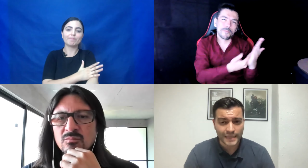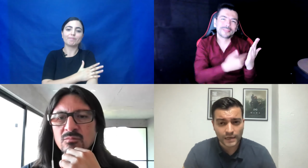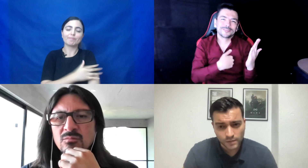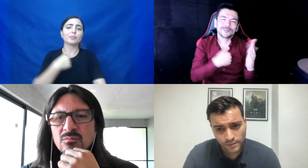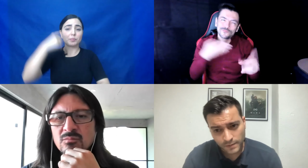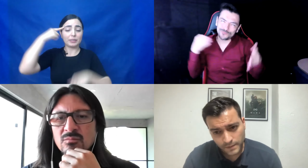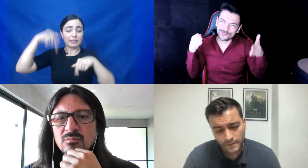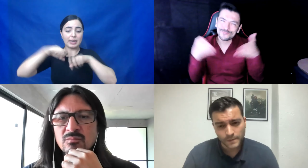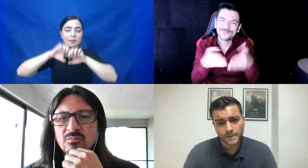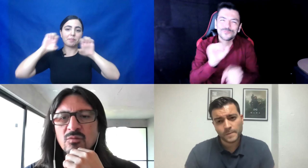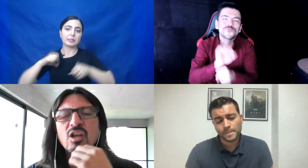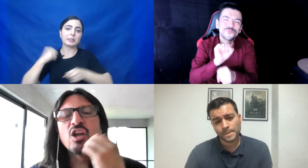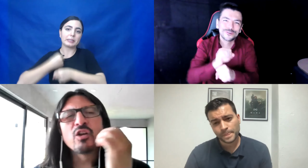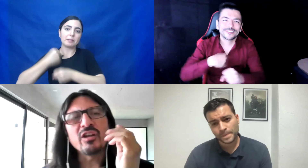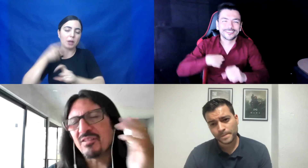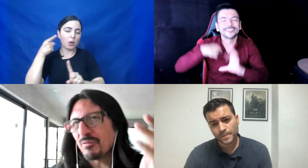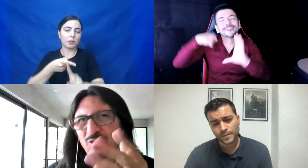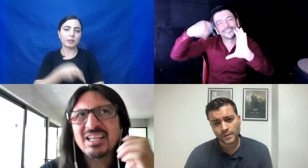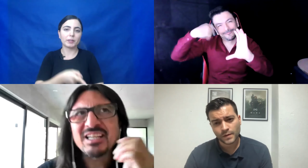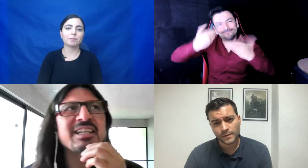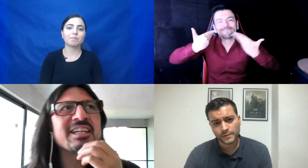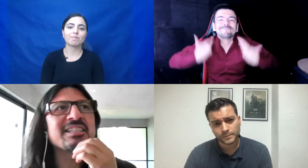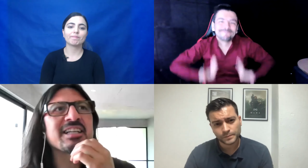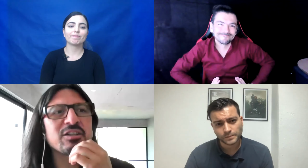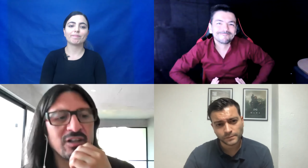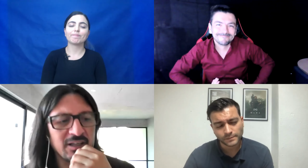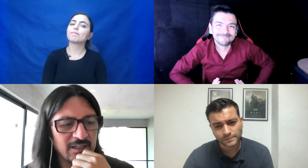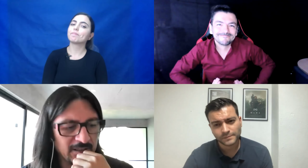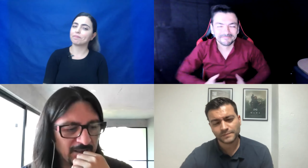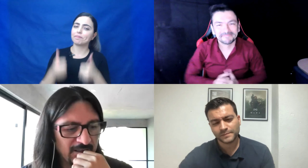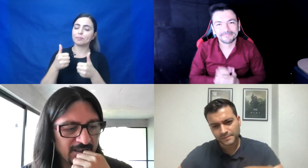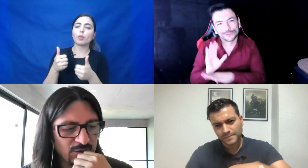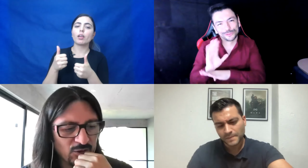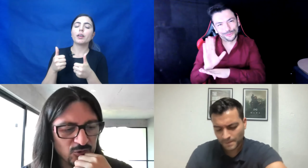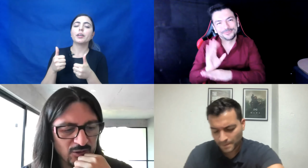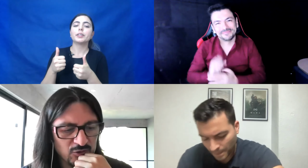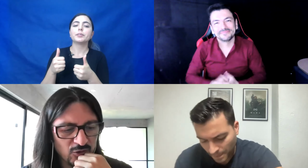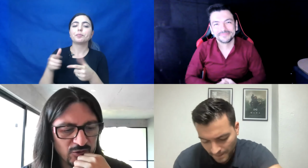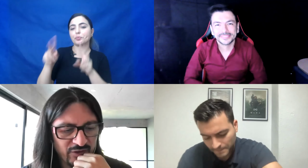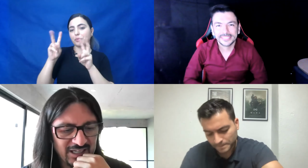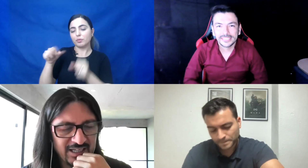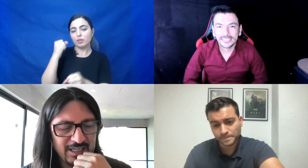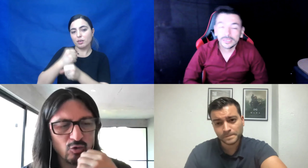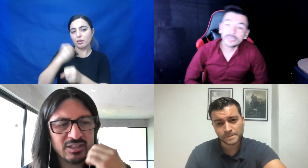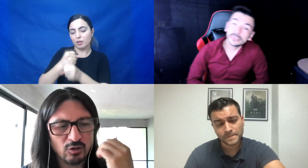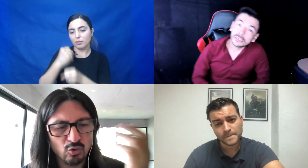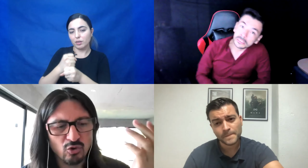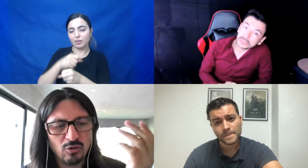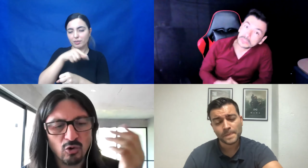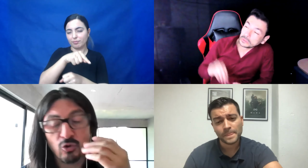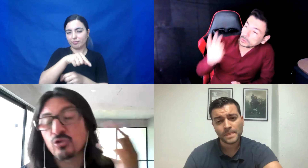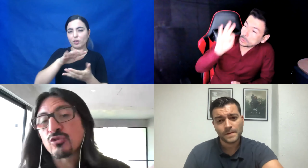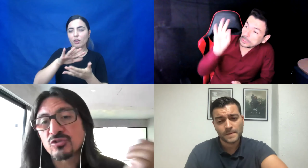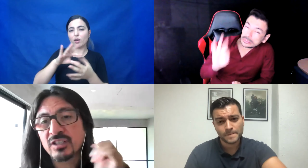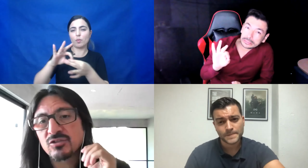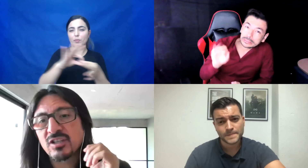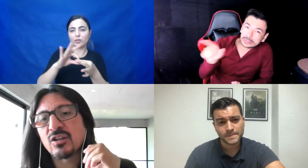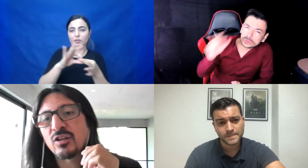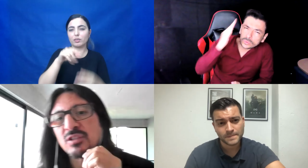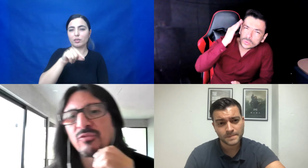way. And those of us that work in this sort of production consider this type of story to be vital. So